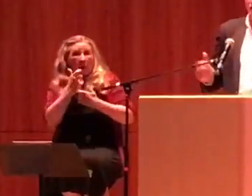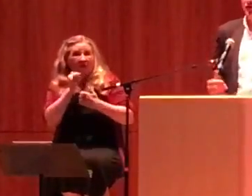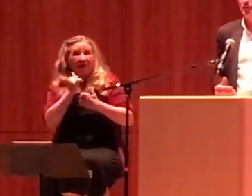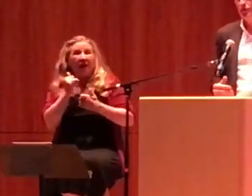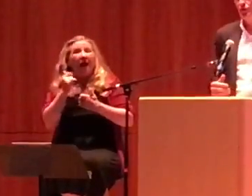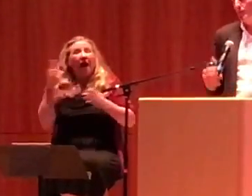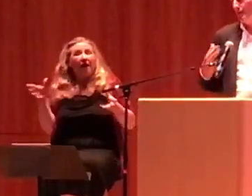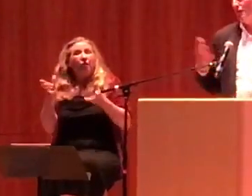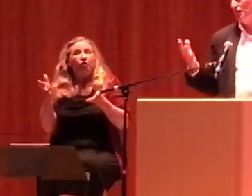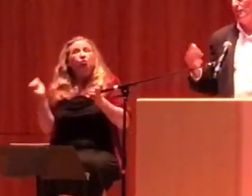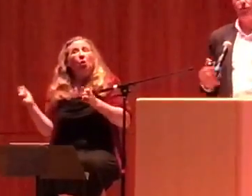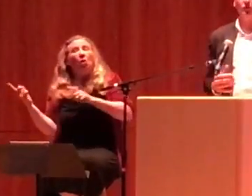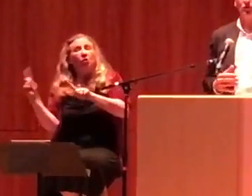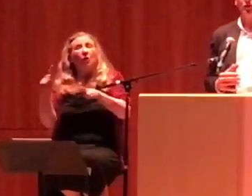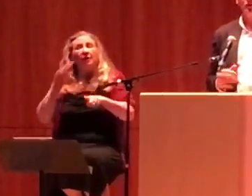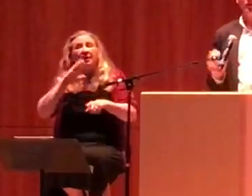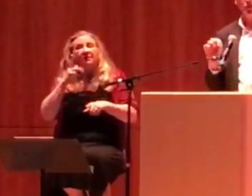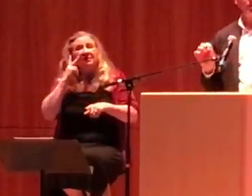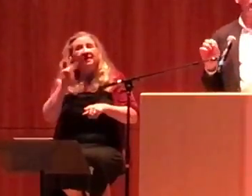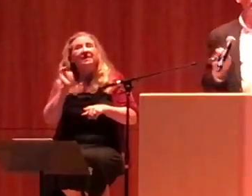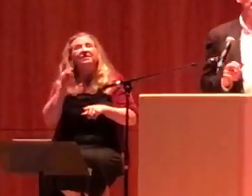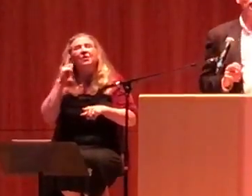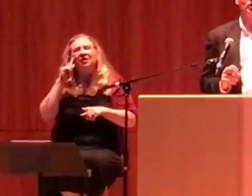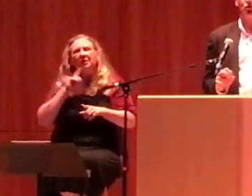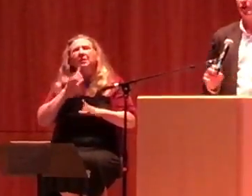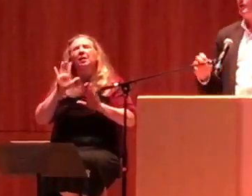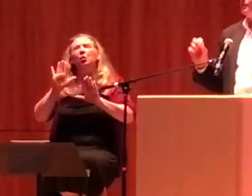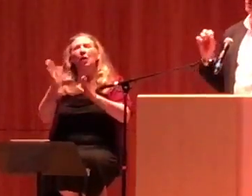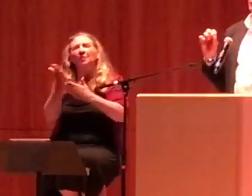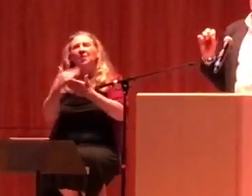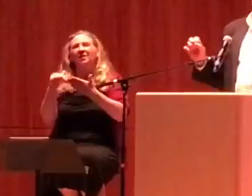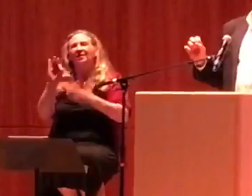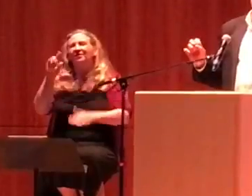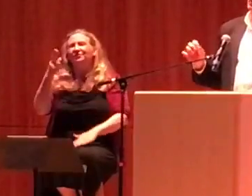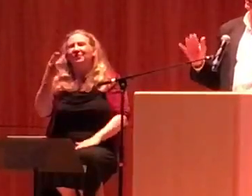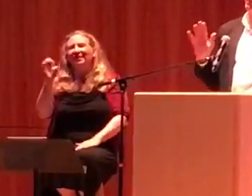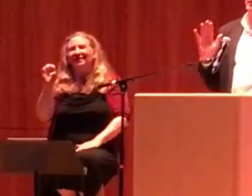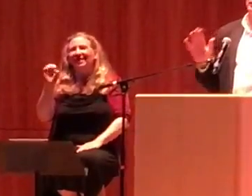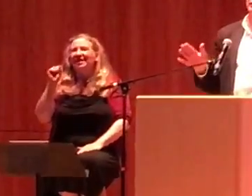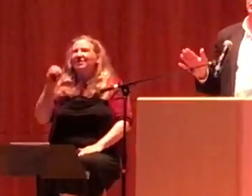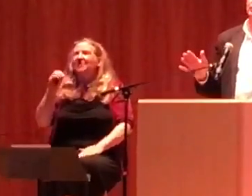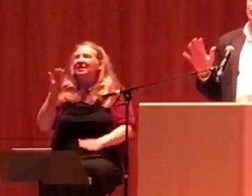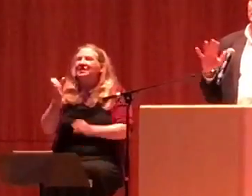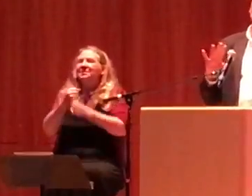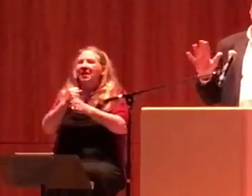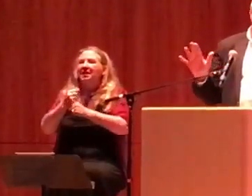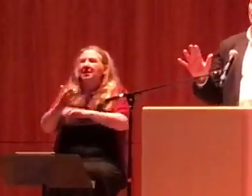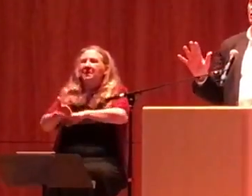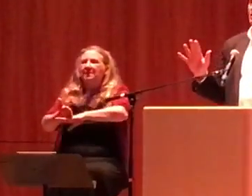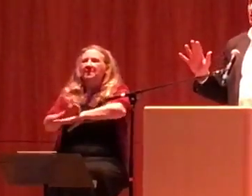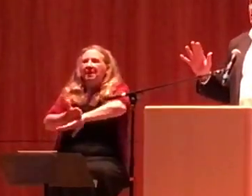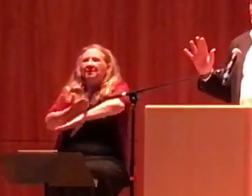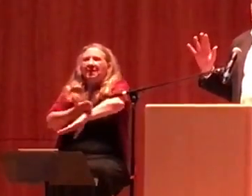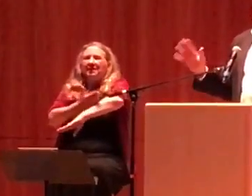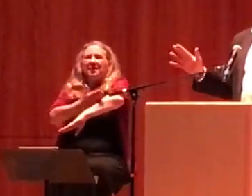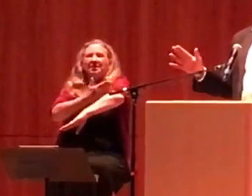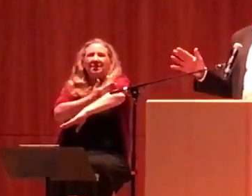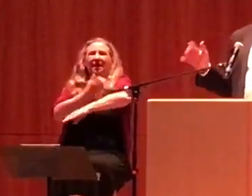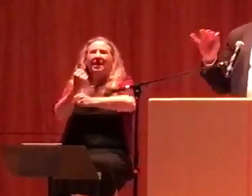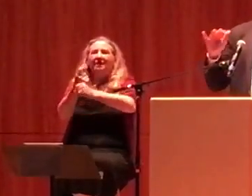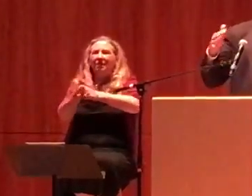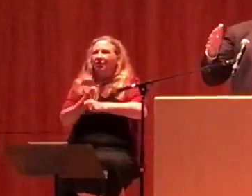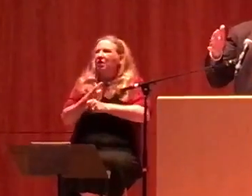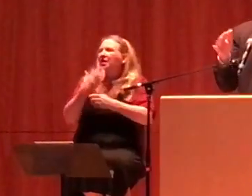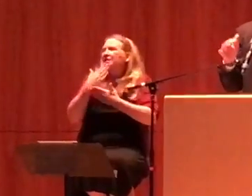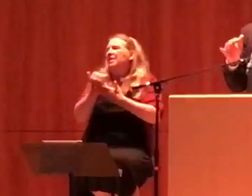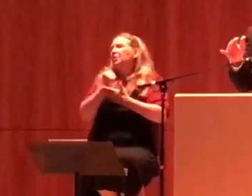all of us to come. That's something I've never seen before, so I think it'll be a great part of the Fringe Festival. Let's have a great one and make it better every year. But thank you all for your